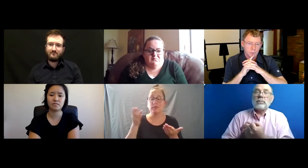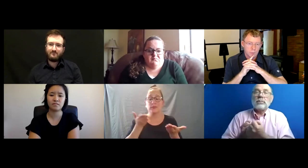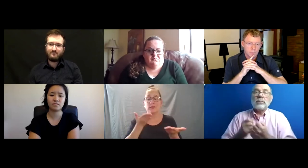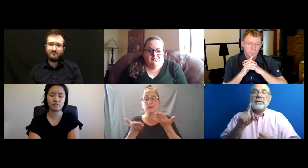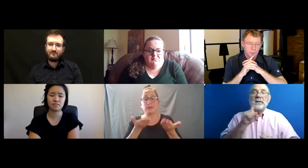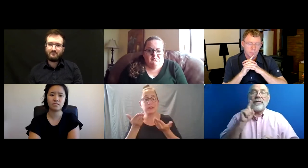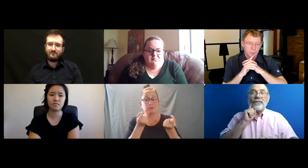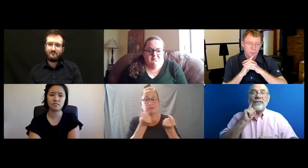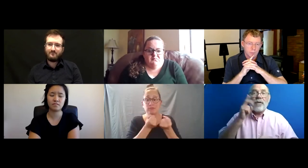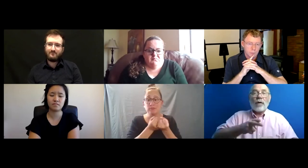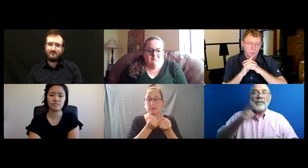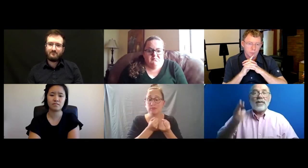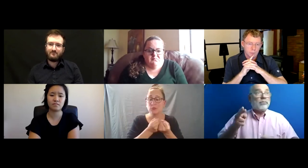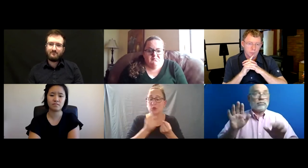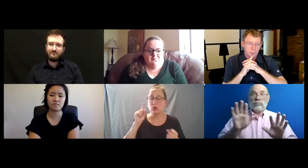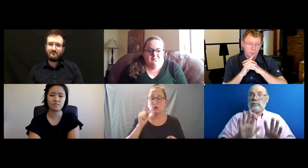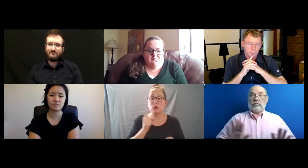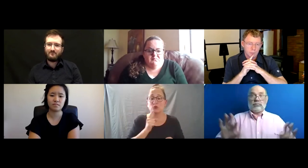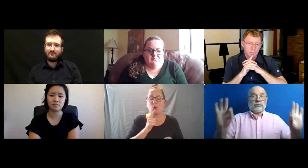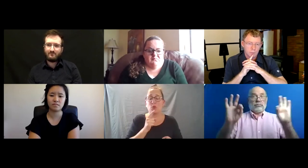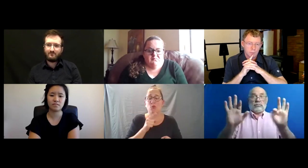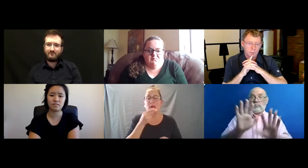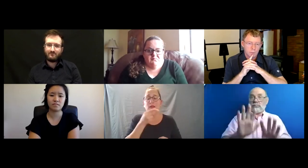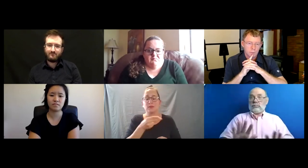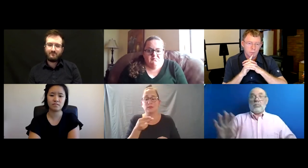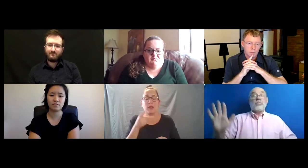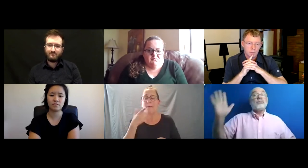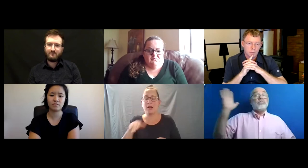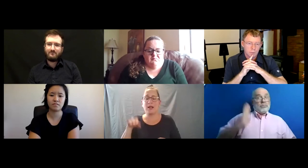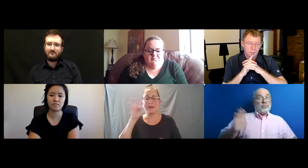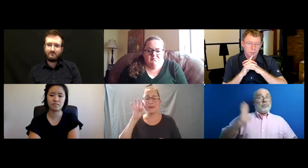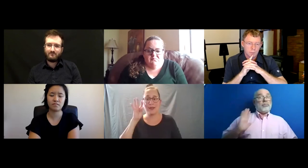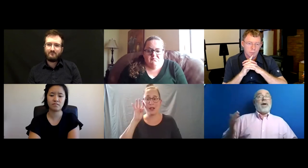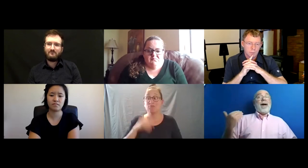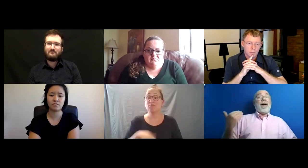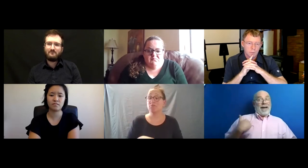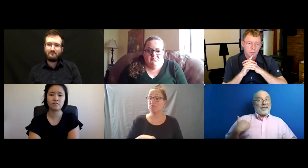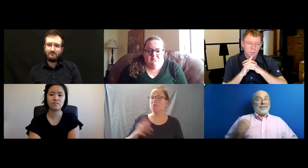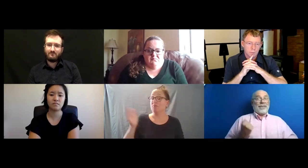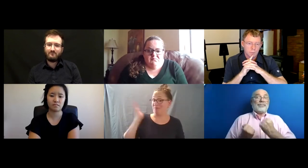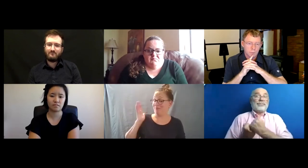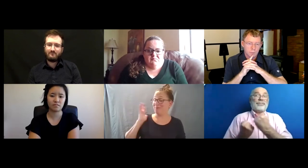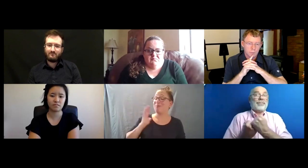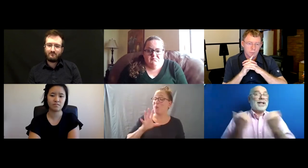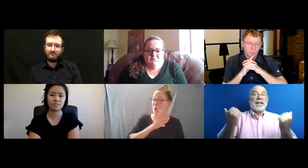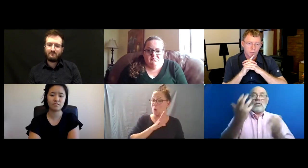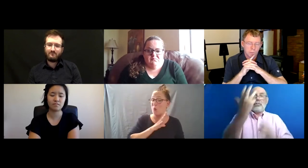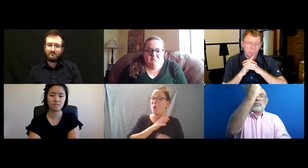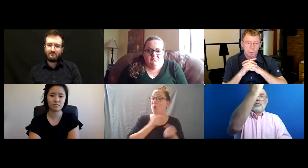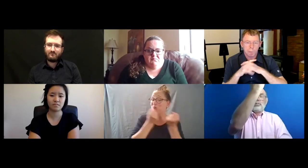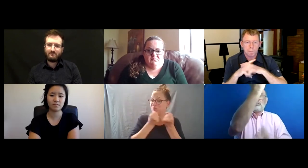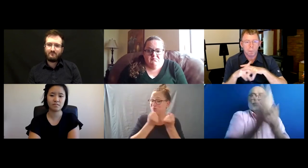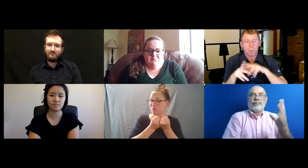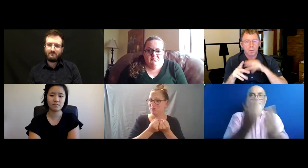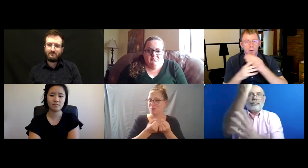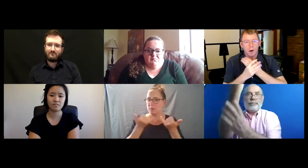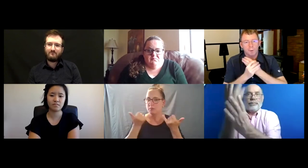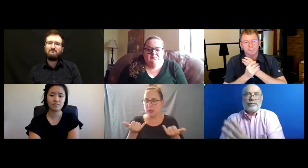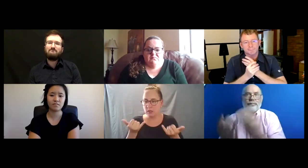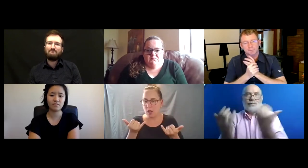youth transitions into employment and post-secondary institutions. We used to provide a great deal of supports,